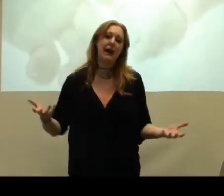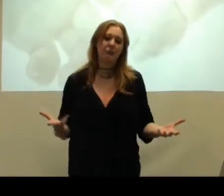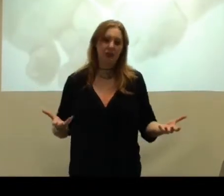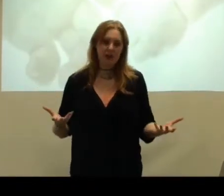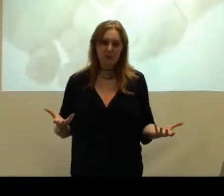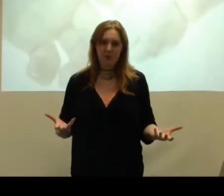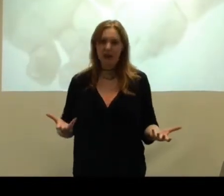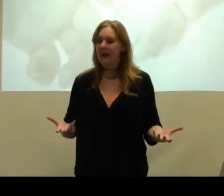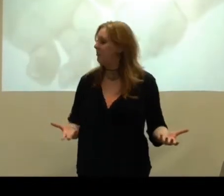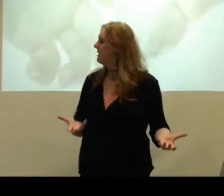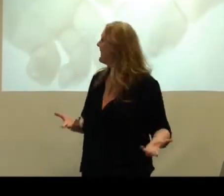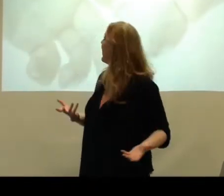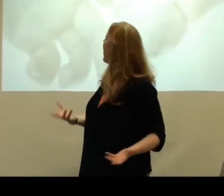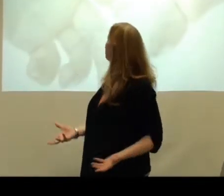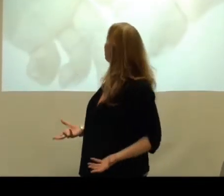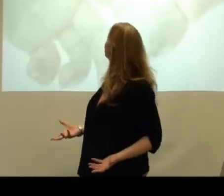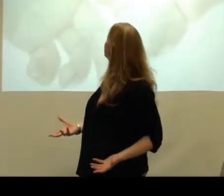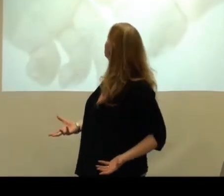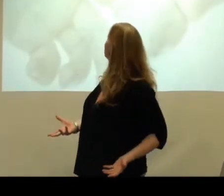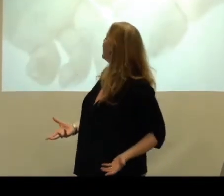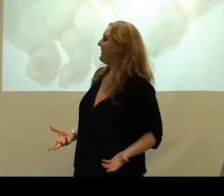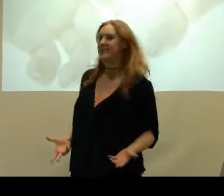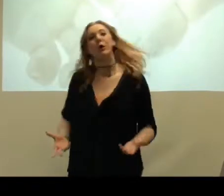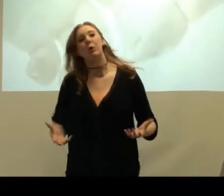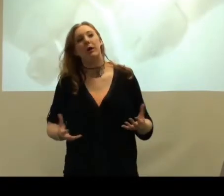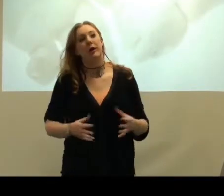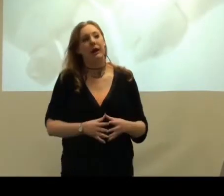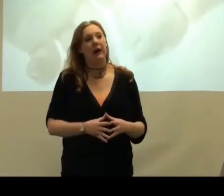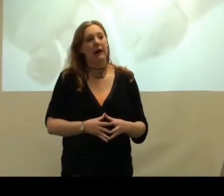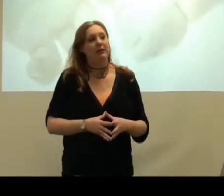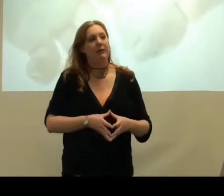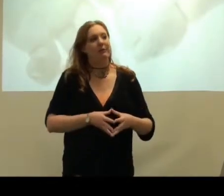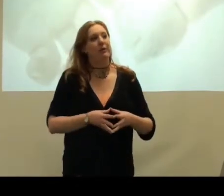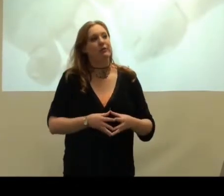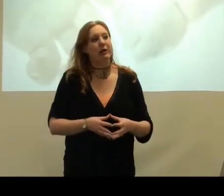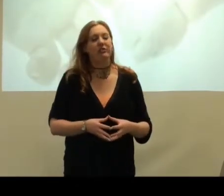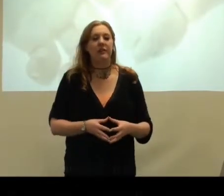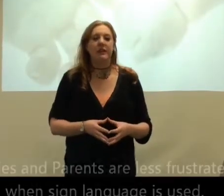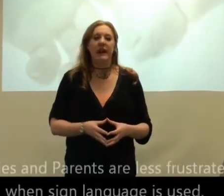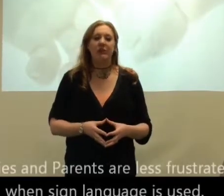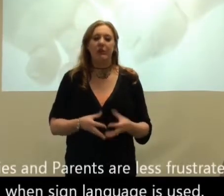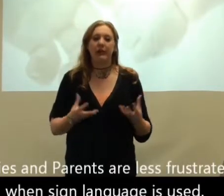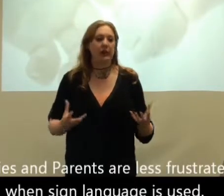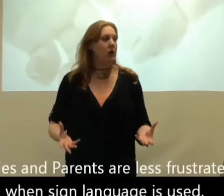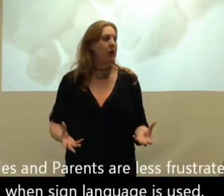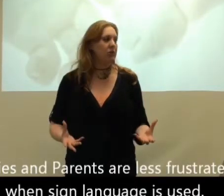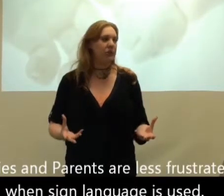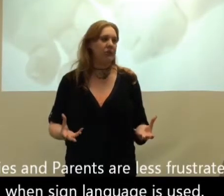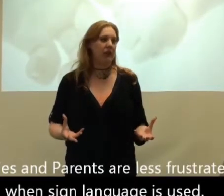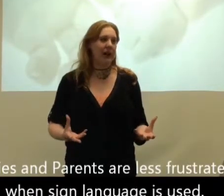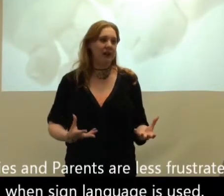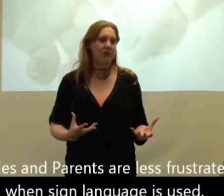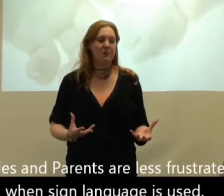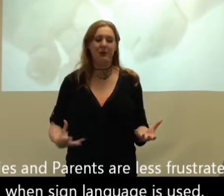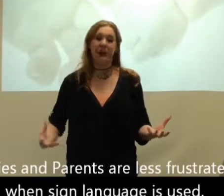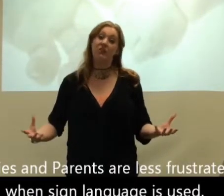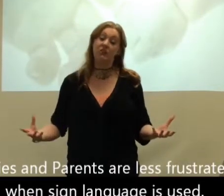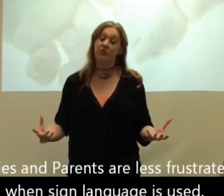so that communication can happen. And so frustration that naturally occurs when there's a lack of communication is